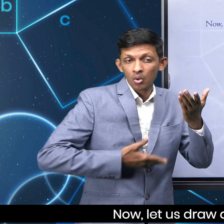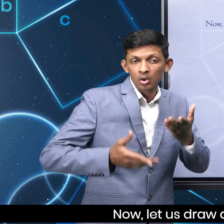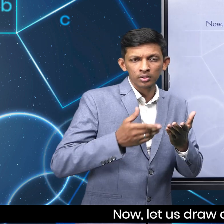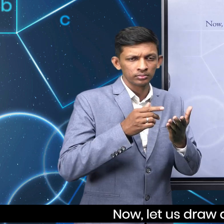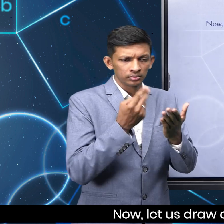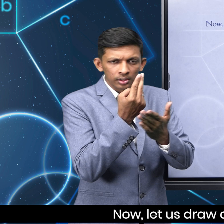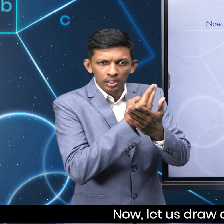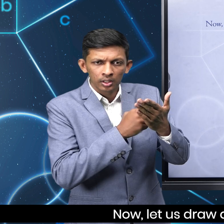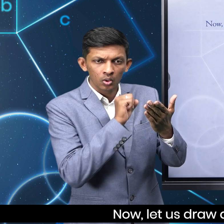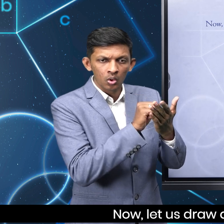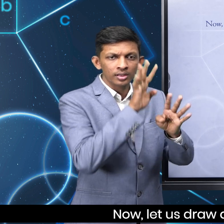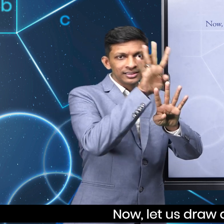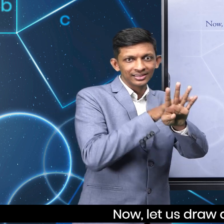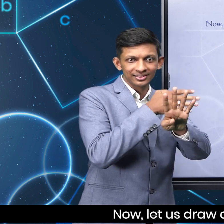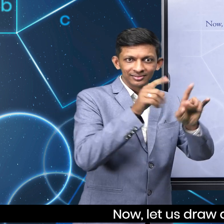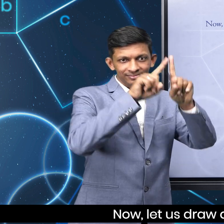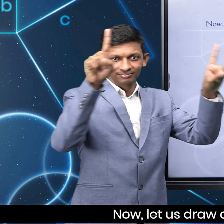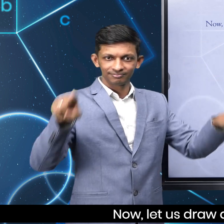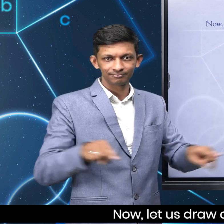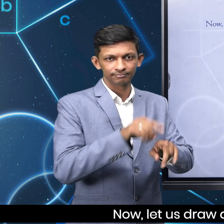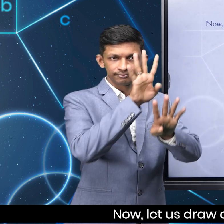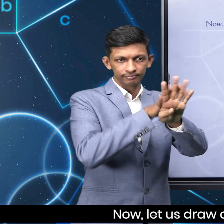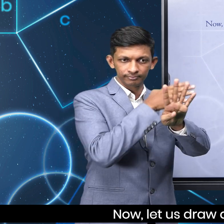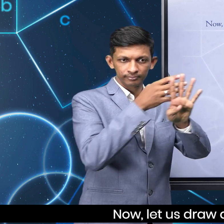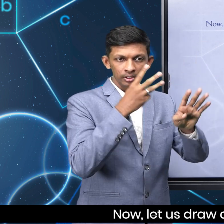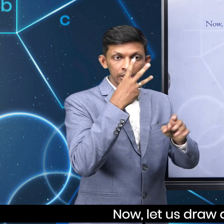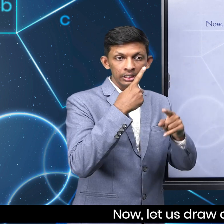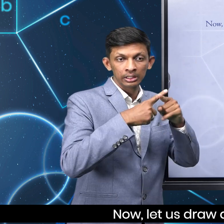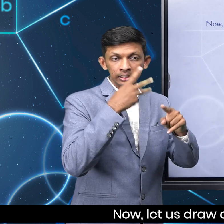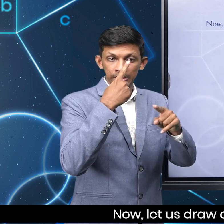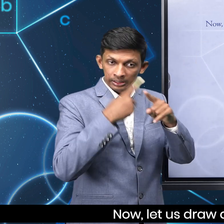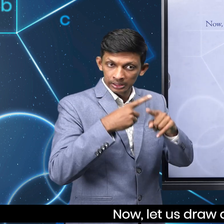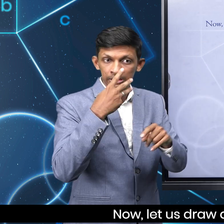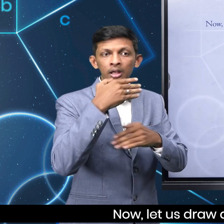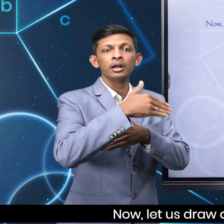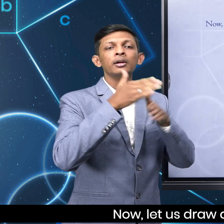Now, let us draw an oblique sketch of a 3x3x3 cube.